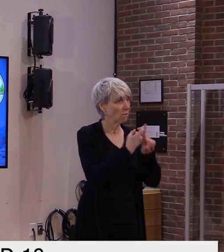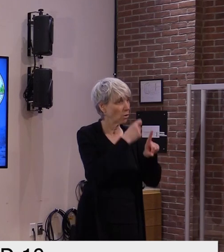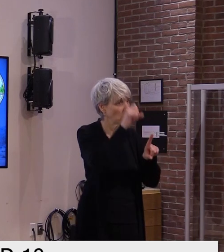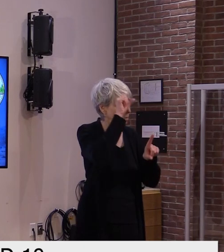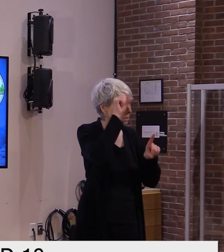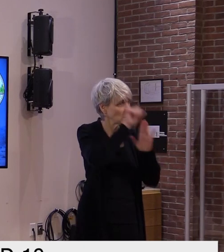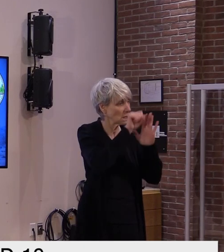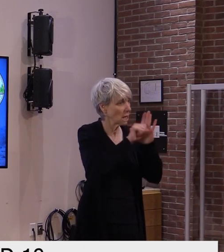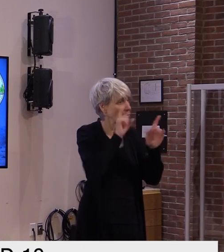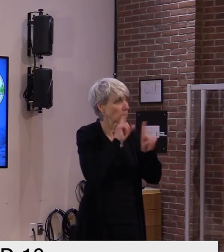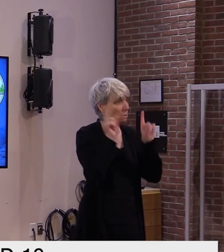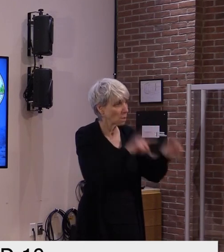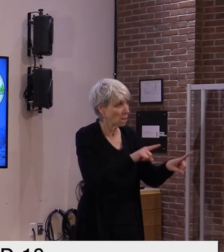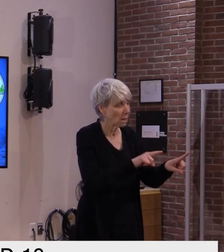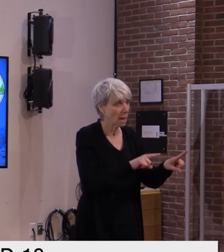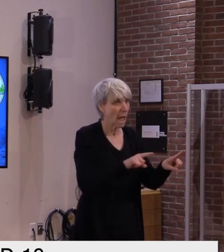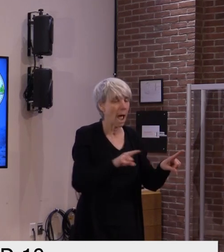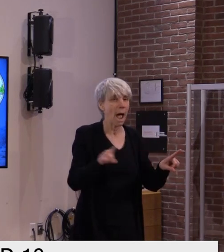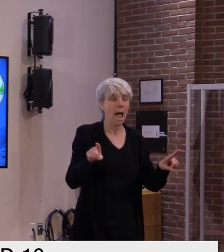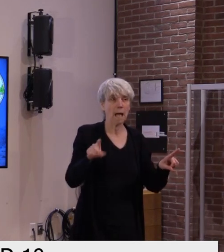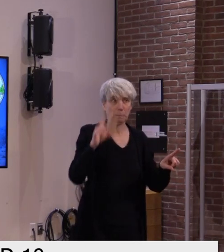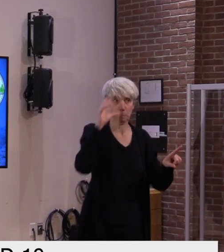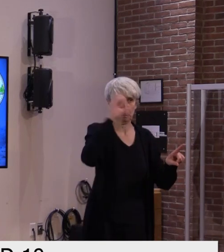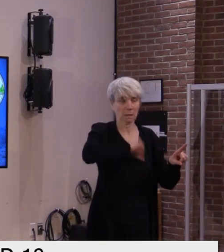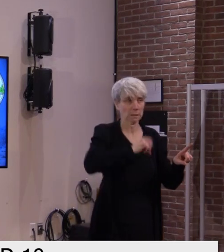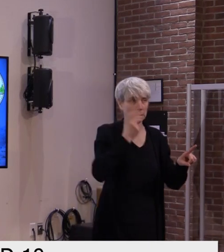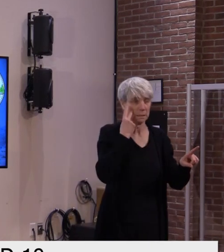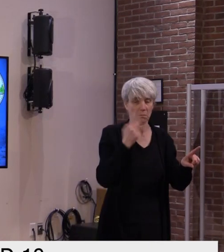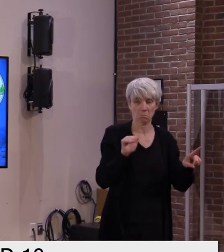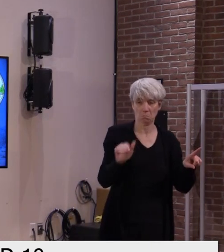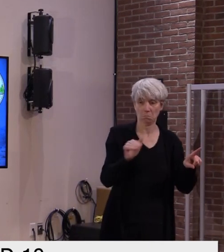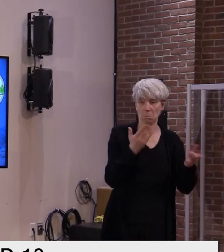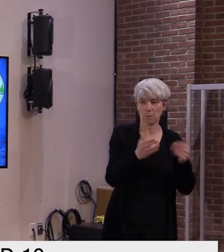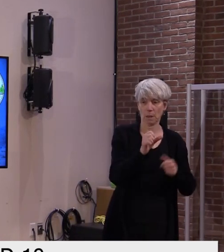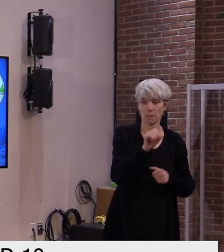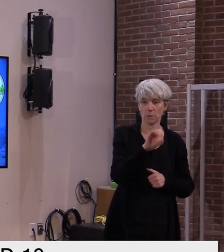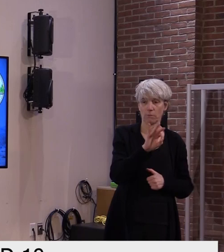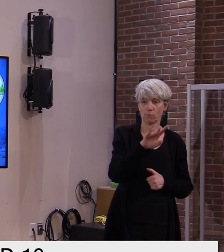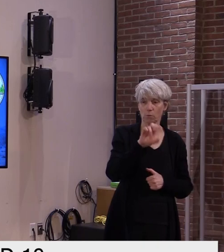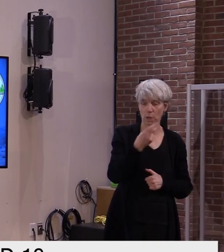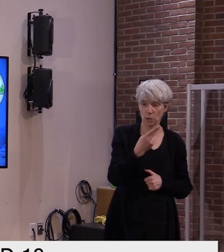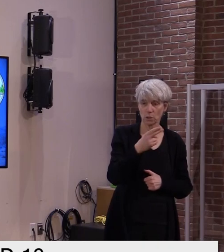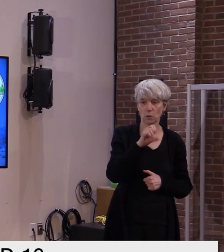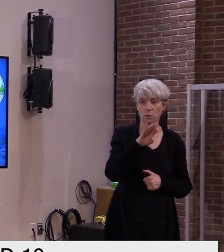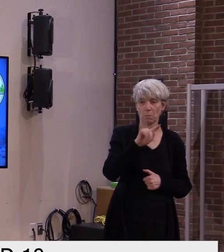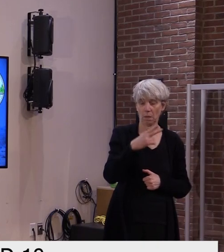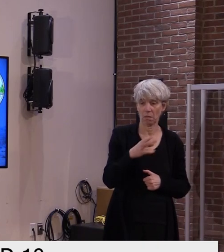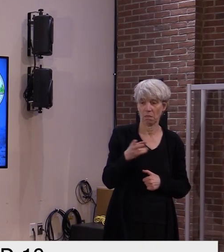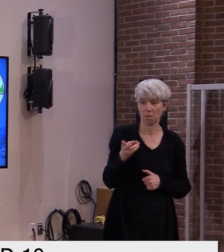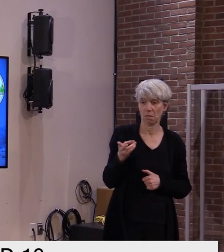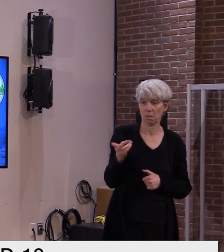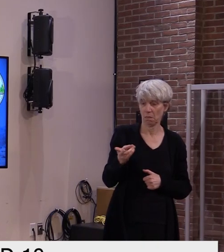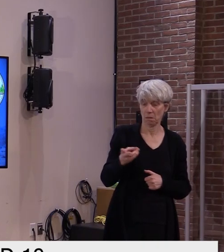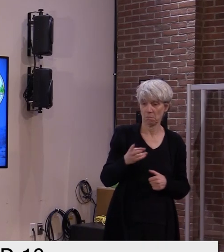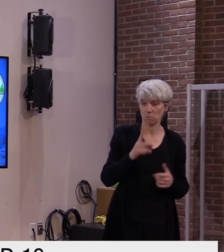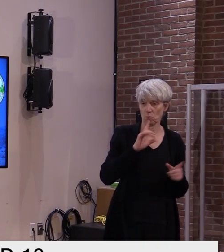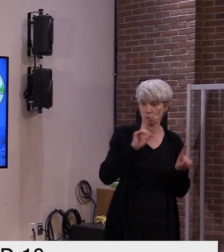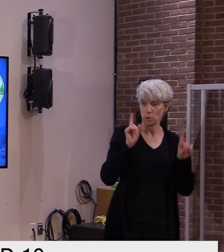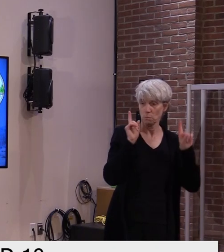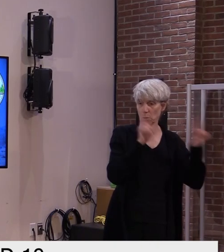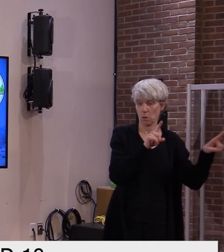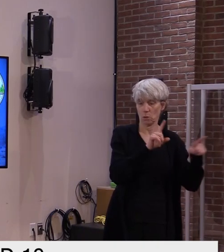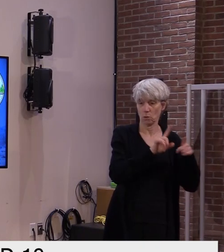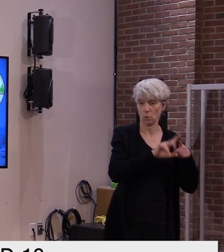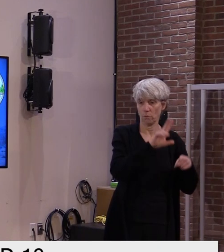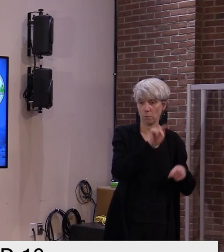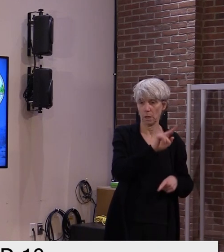see that, Lisa, but I'll ask Secretary French or Secretary Smith if they responded or know of anybody that, who